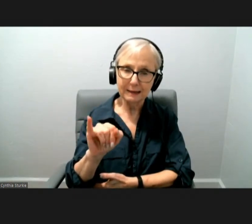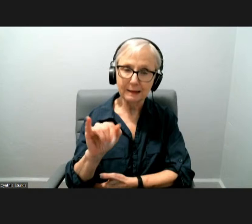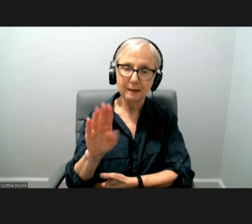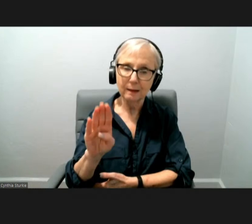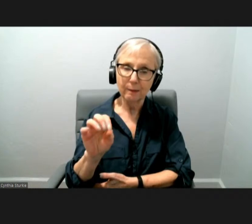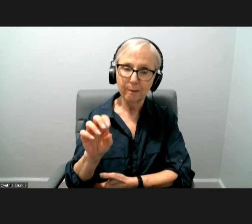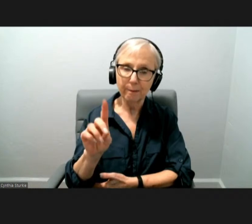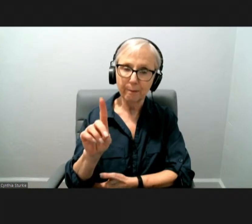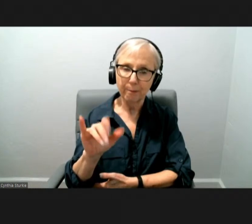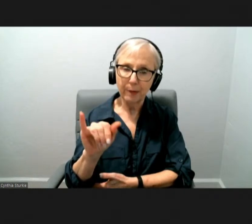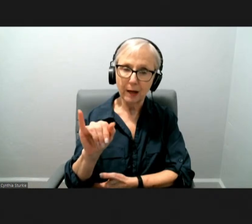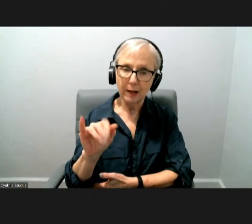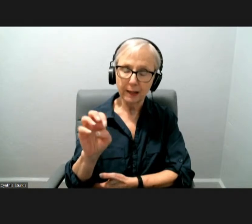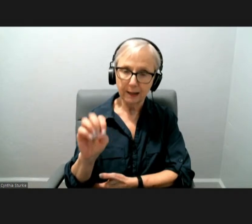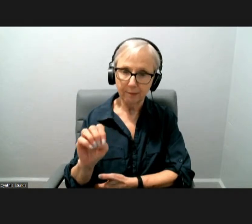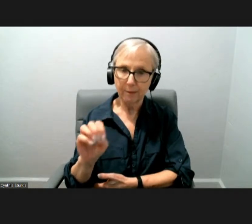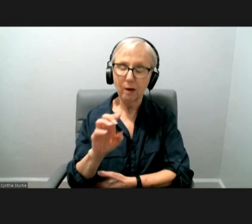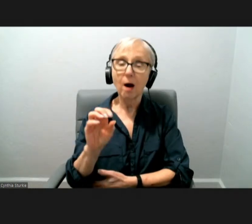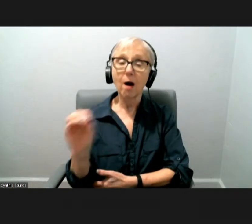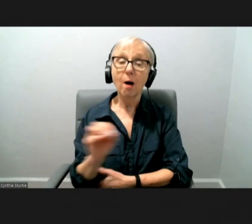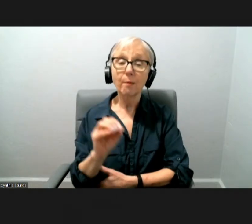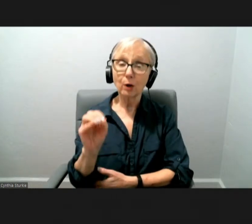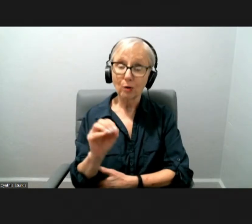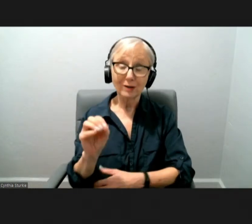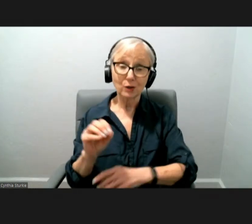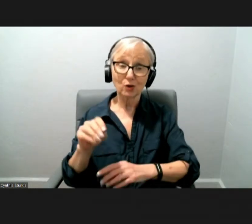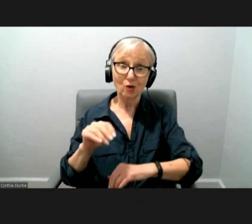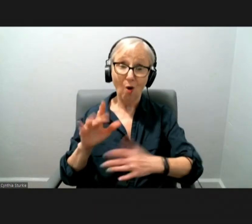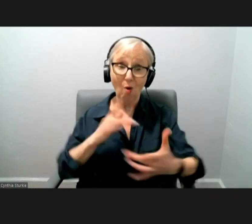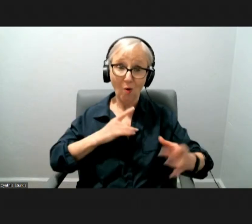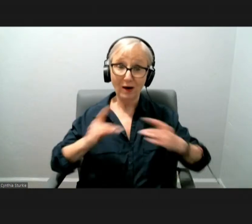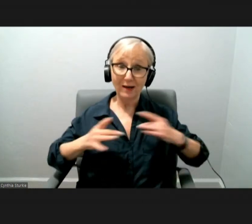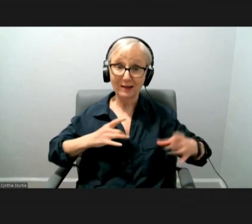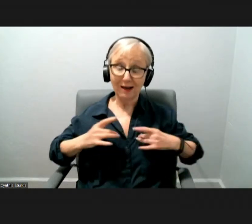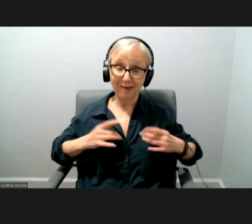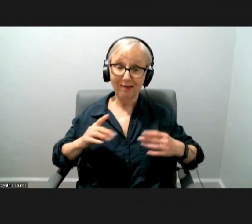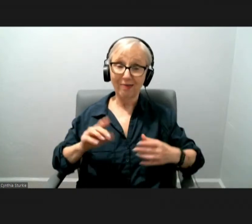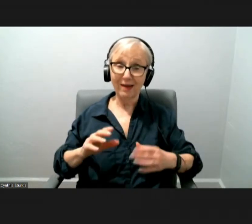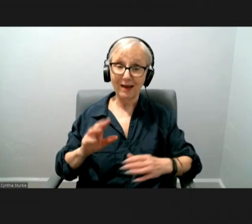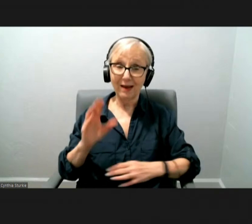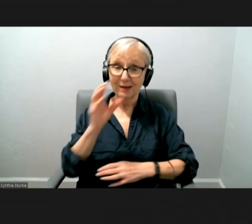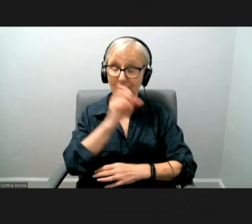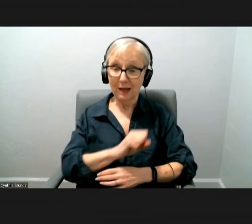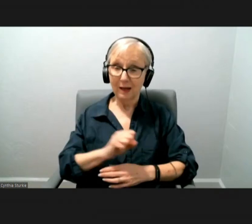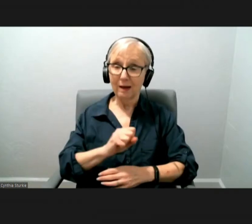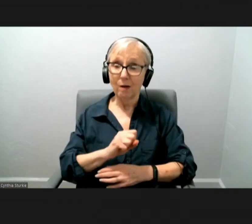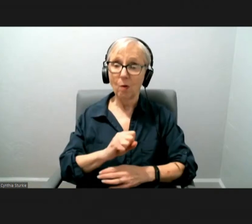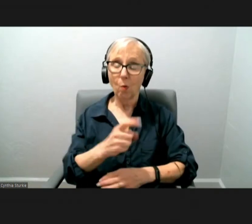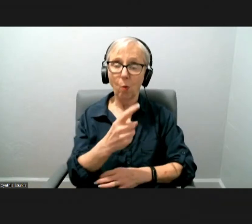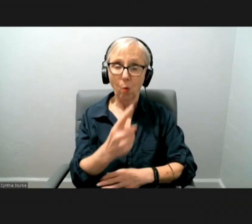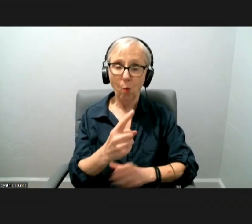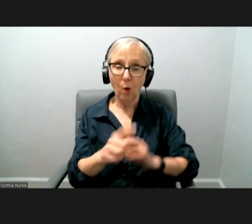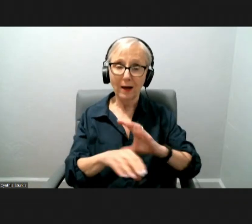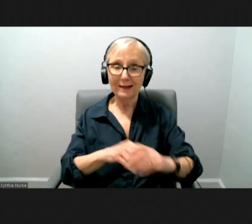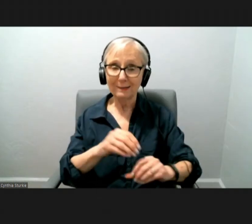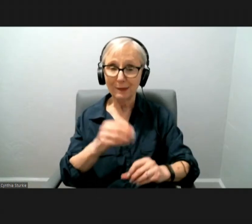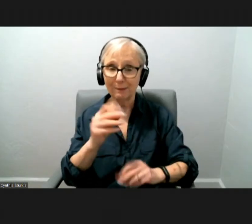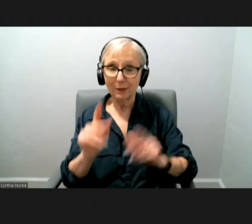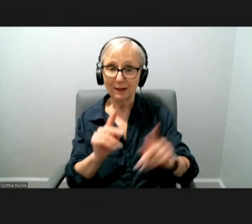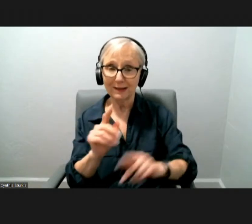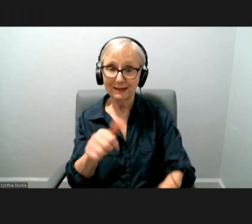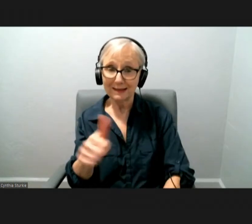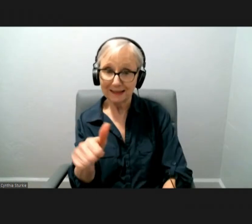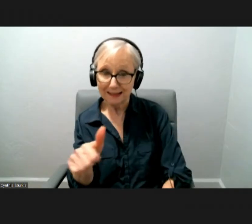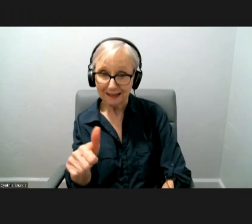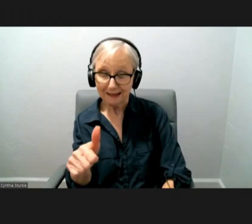Omicron is so contagious. The School of Public Health estimates that the beginning of January, between 1 in 10 and 1 in 15 and people in Colorado